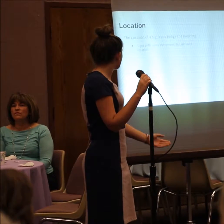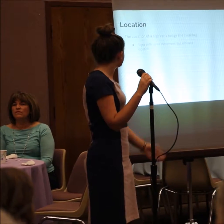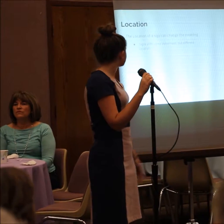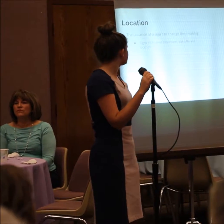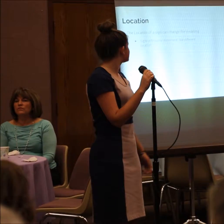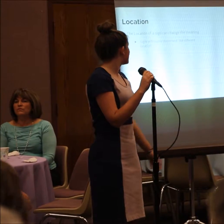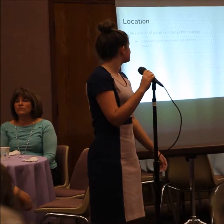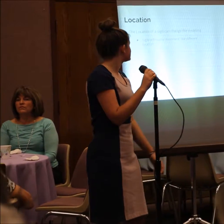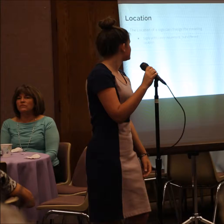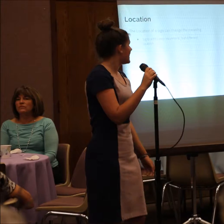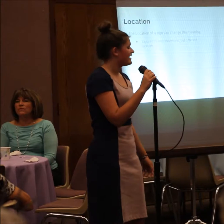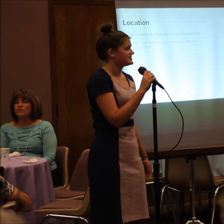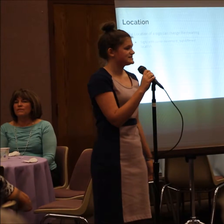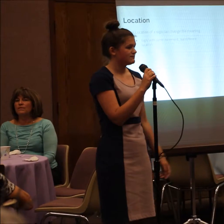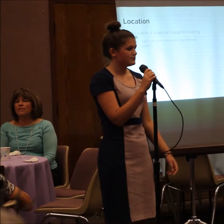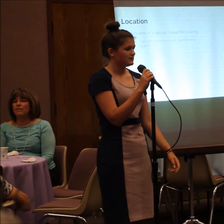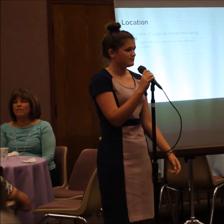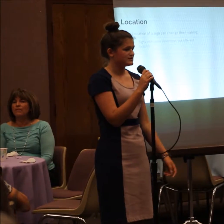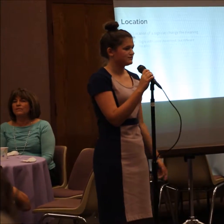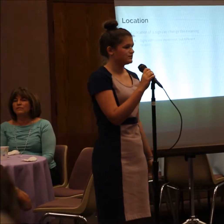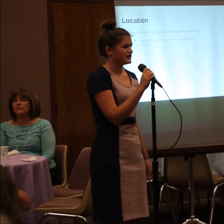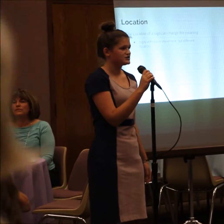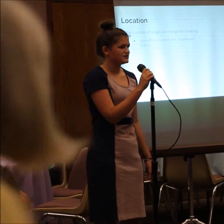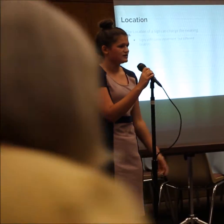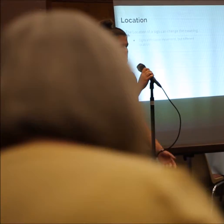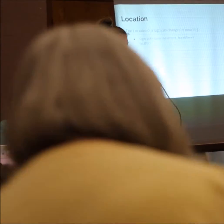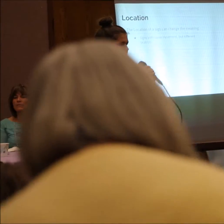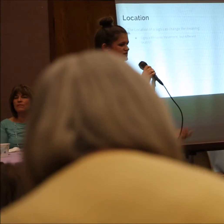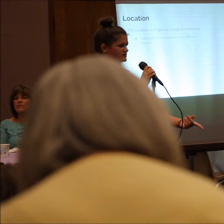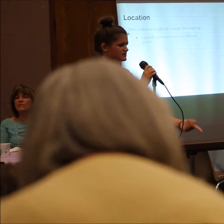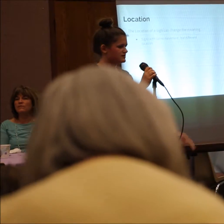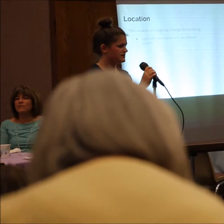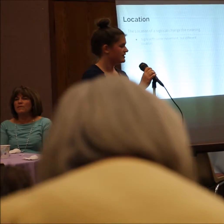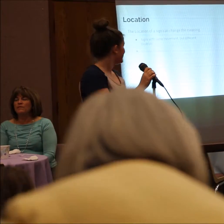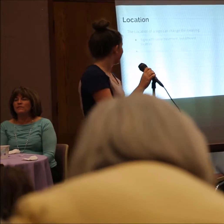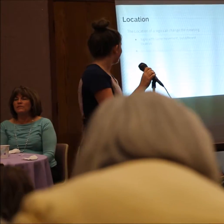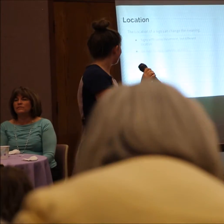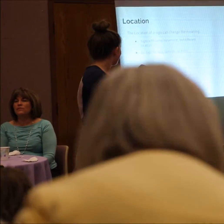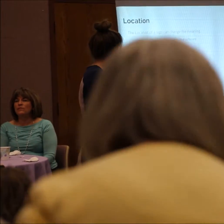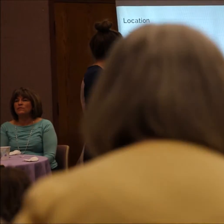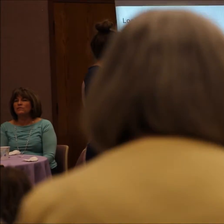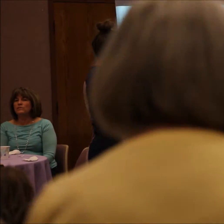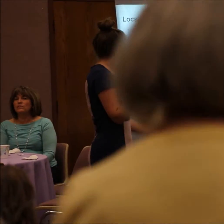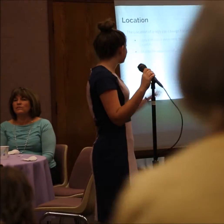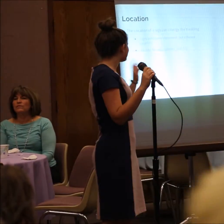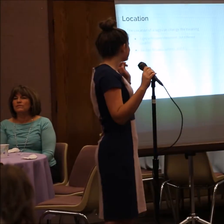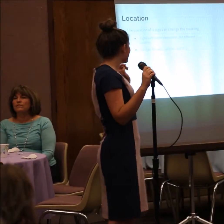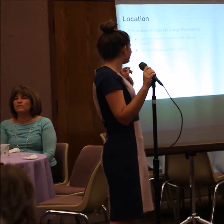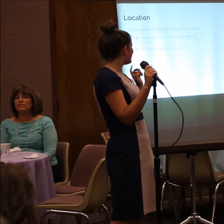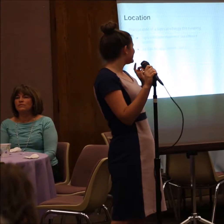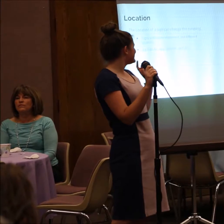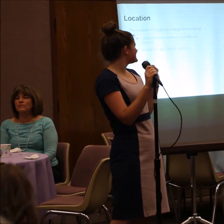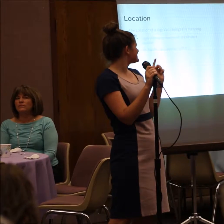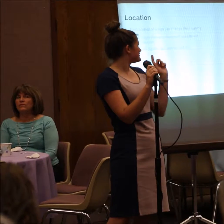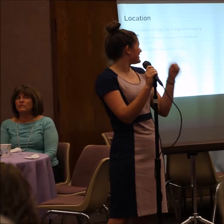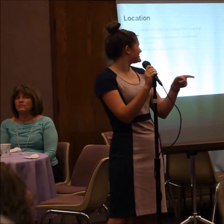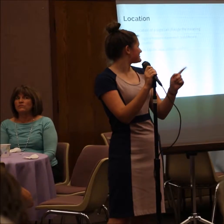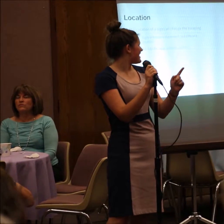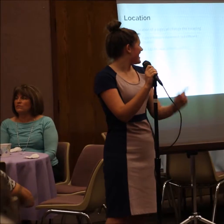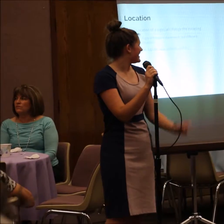For example, signs that have the same movement but different location can change it. For example, sign for ugly, summer, and dry.